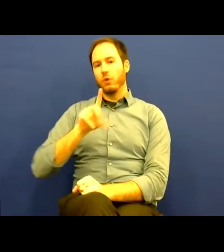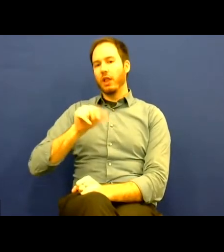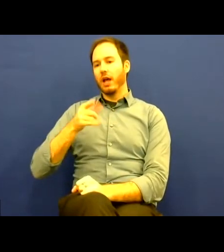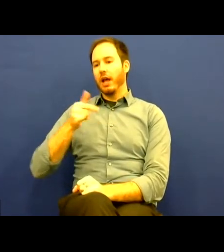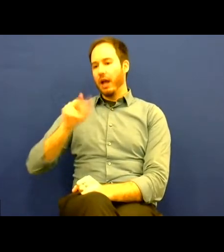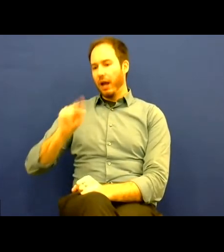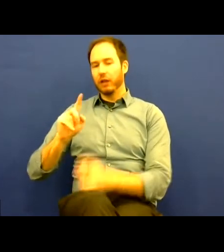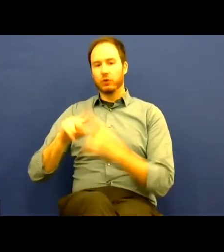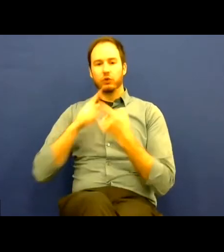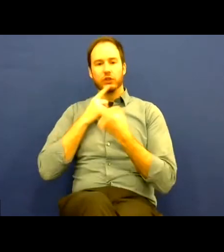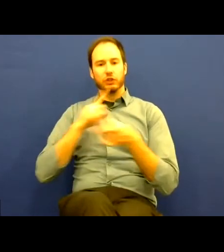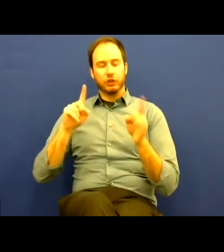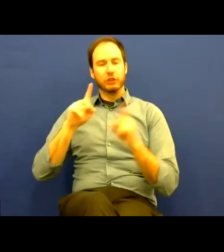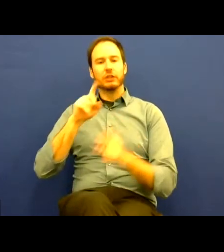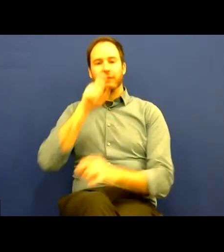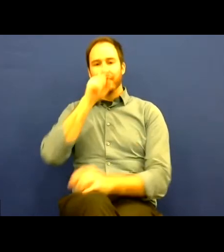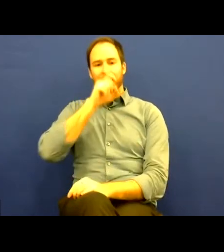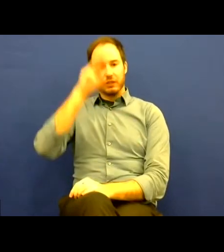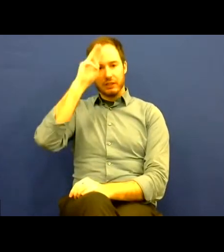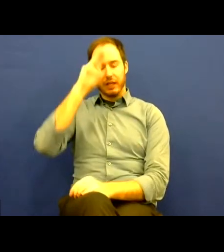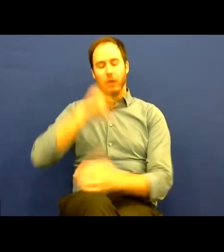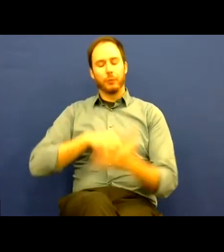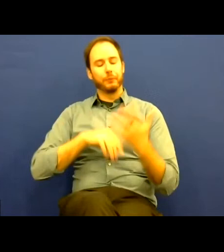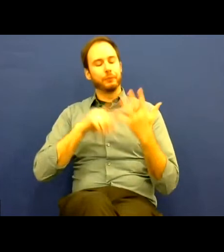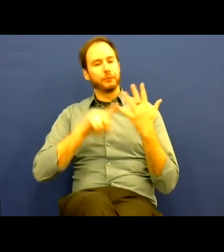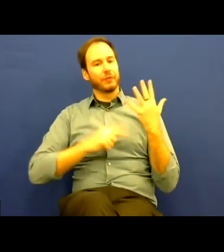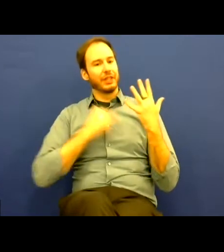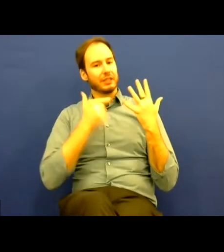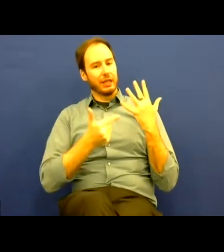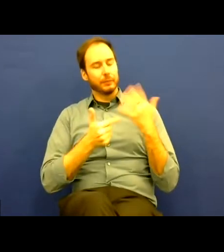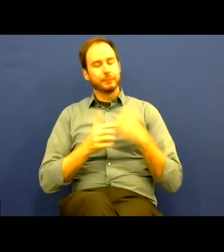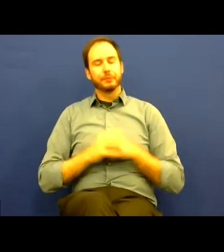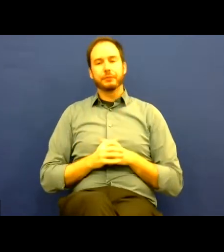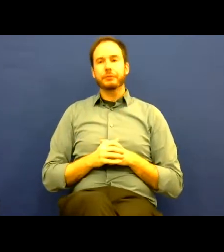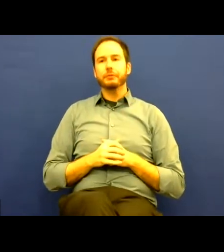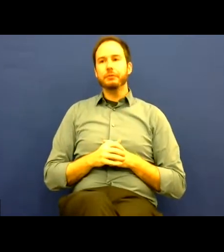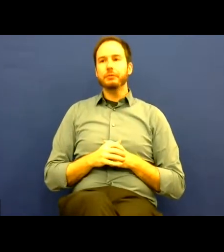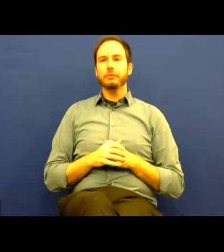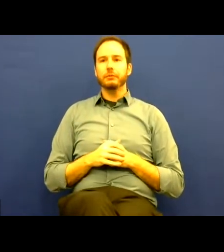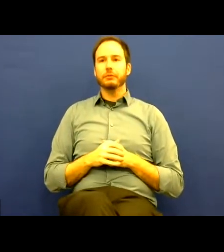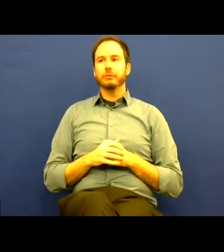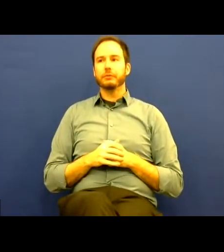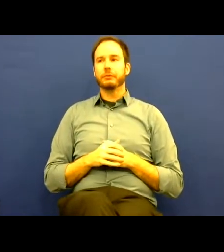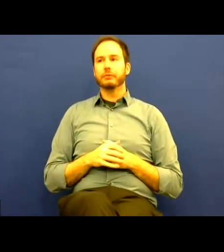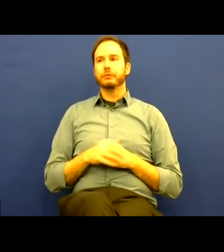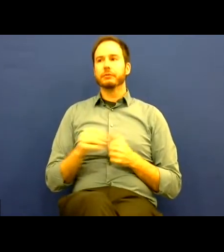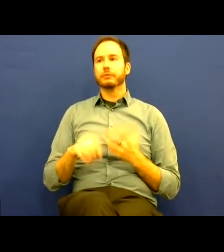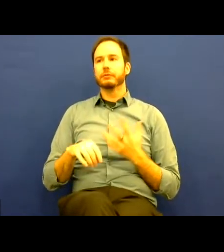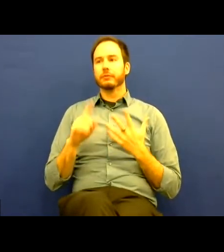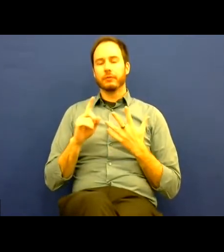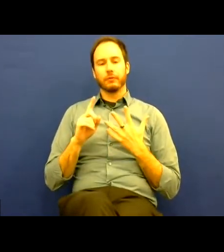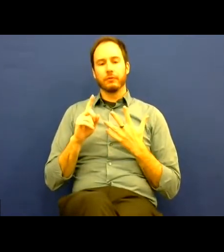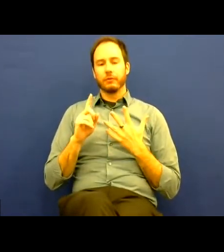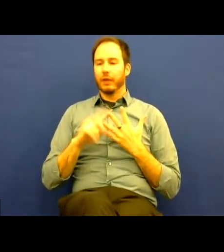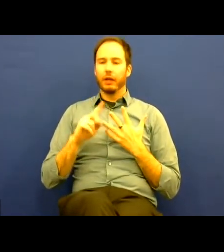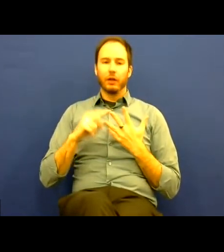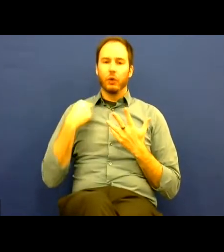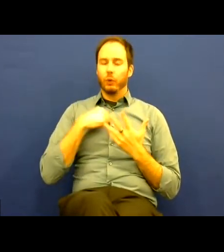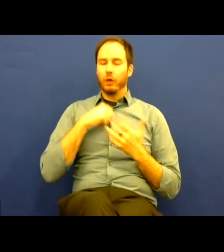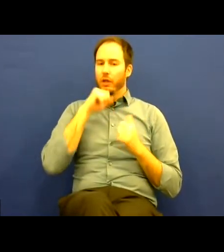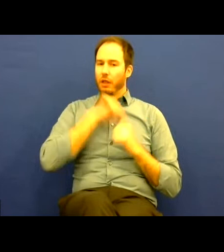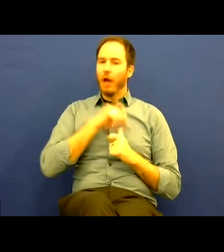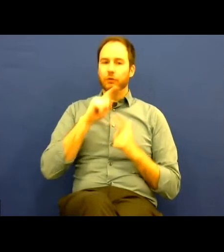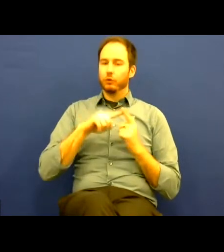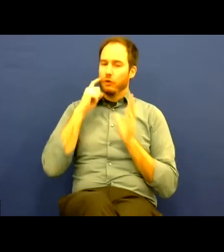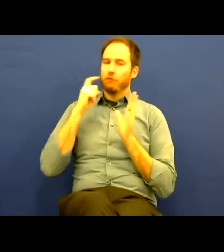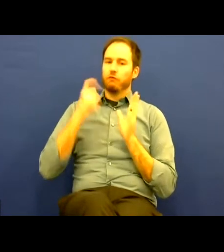the rank of Eagle Scout. Seconded. So, these are some of our favorite resolutions to